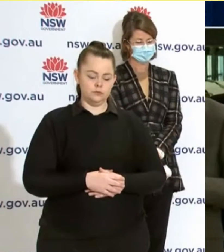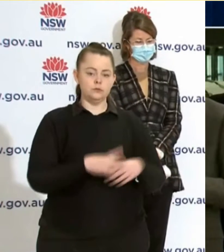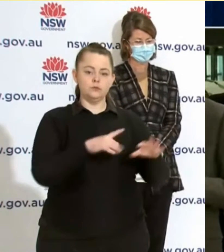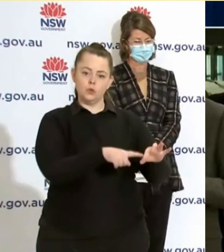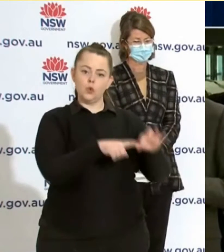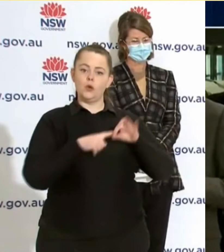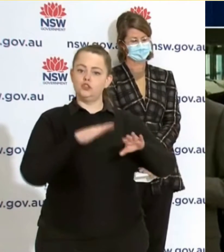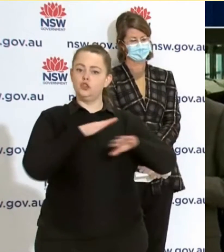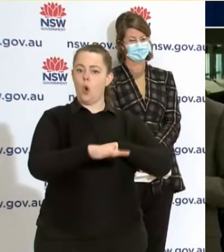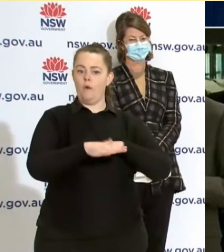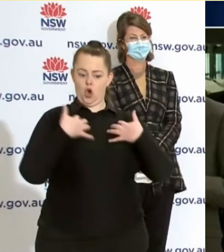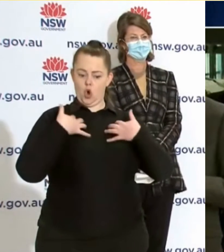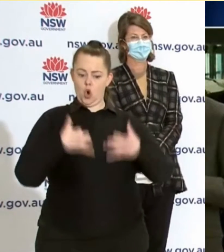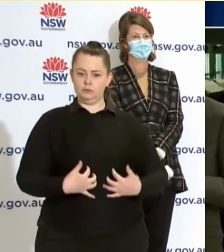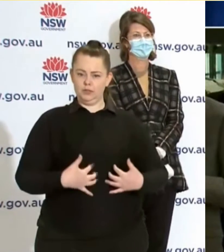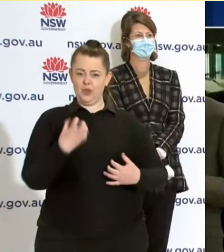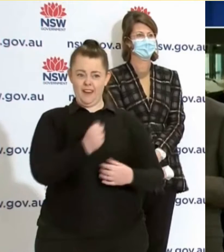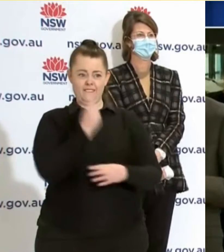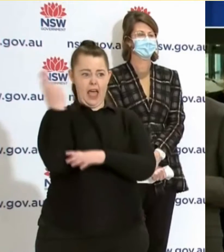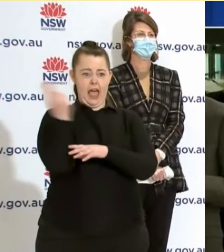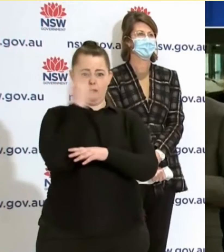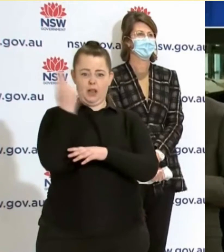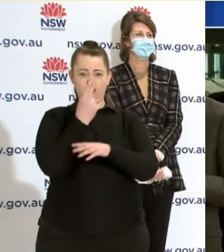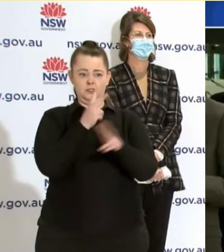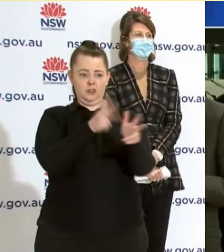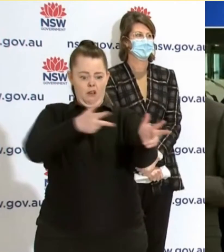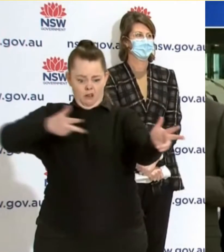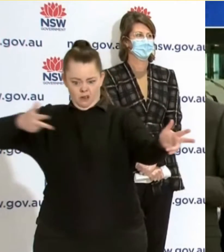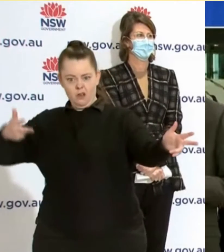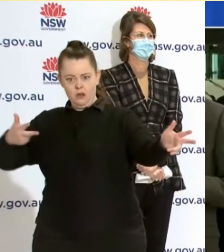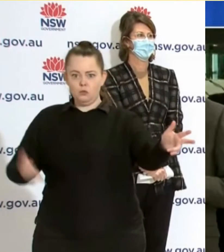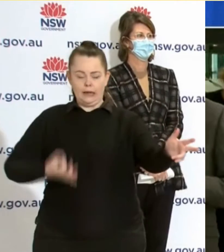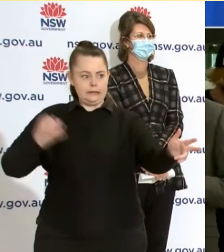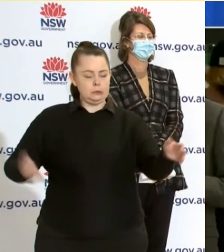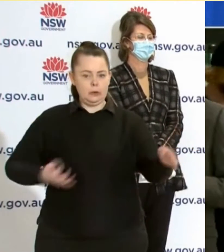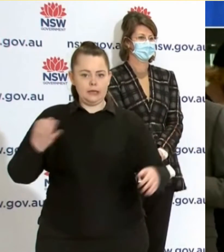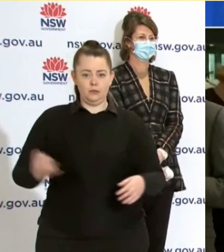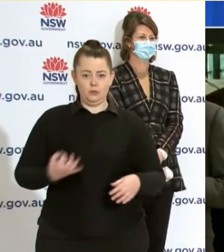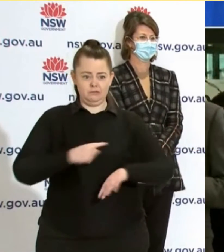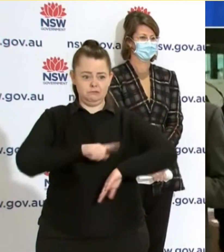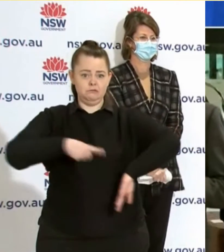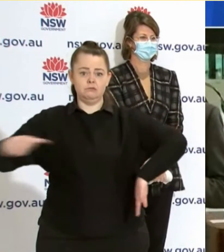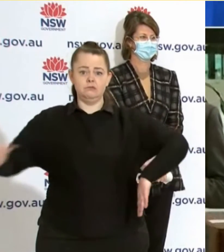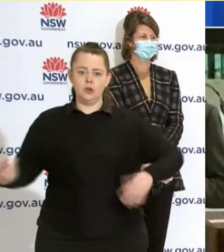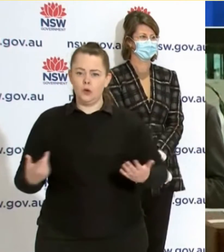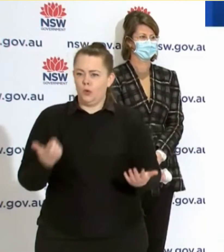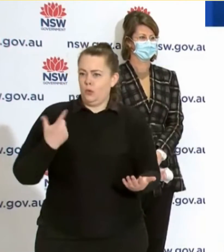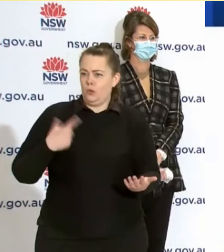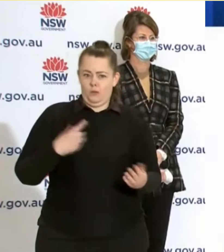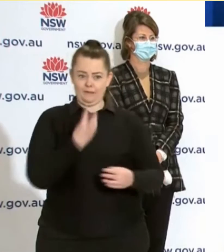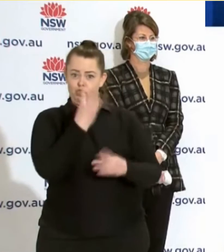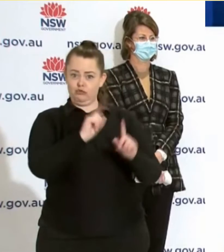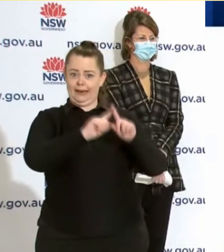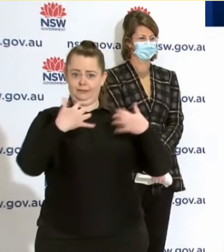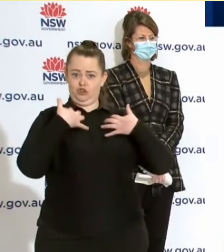last night, up to. Are you sure that the hospital system is coping, and why are we seeing these delays creeping up here? Oh, well,